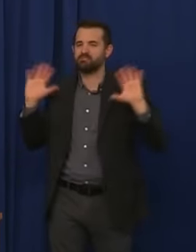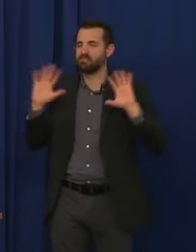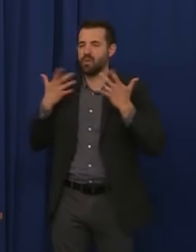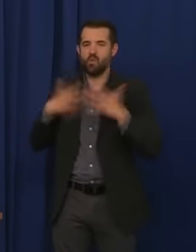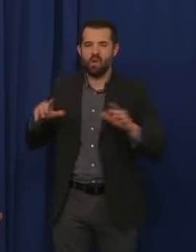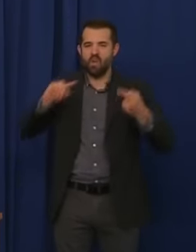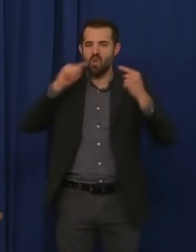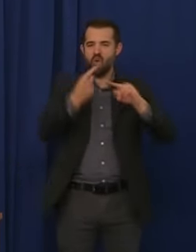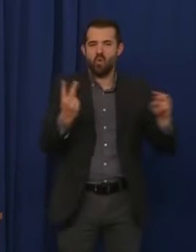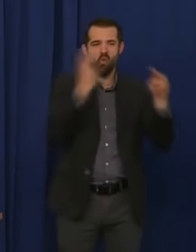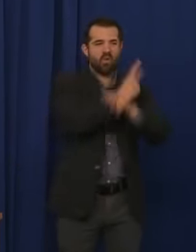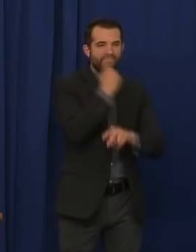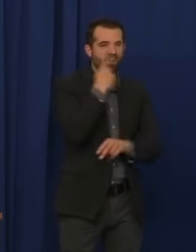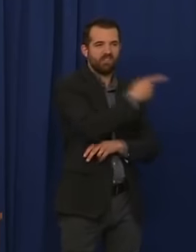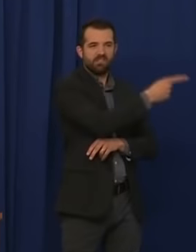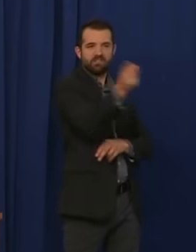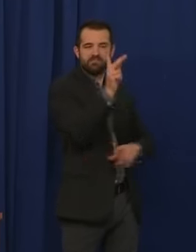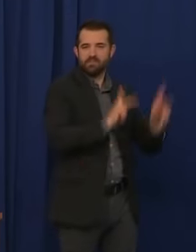Another person wrote,